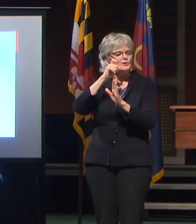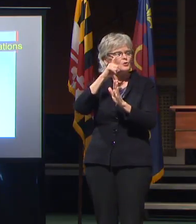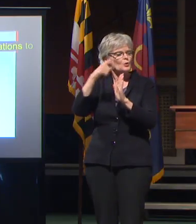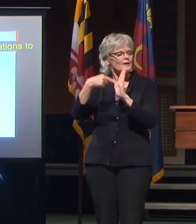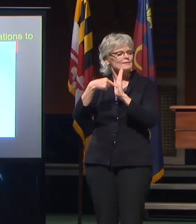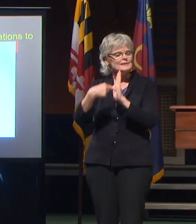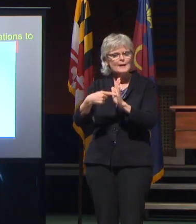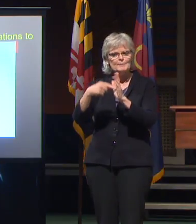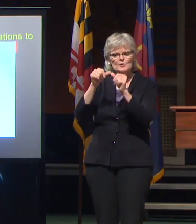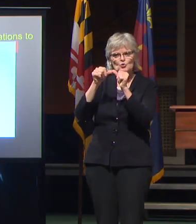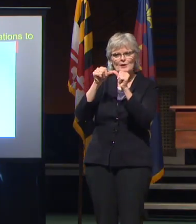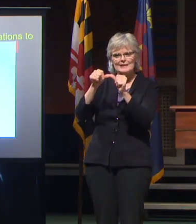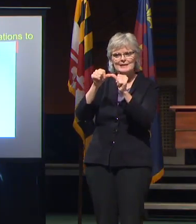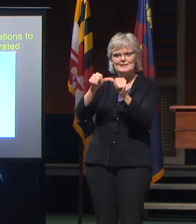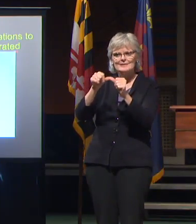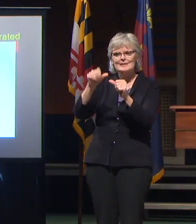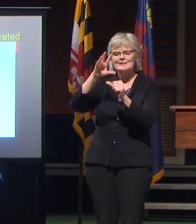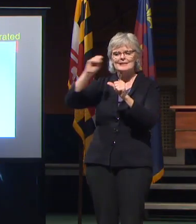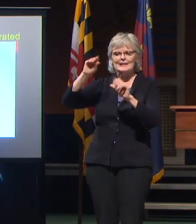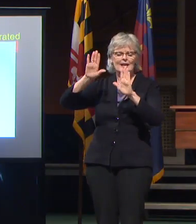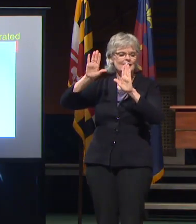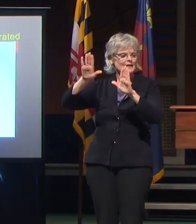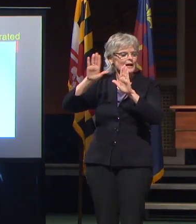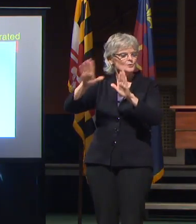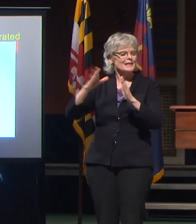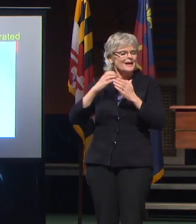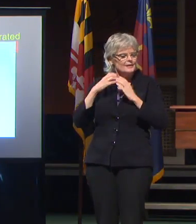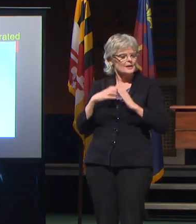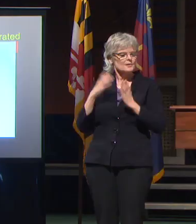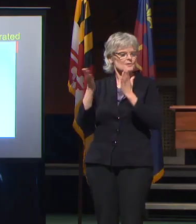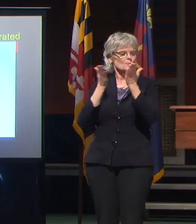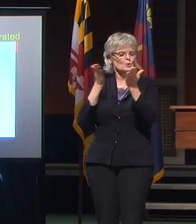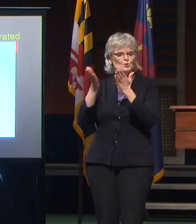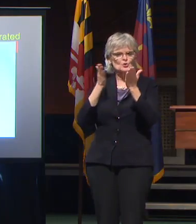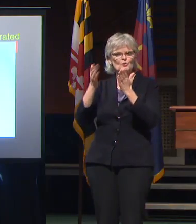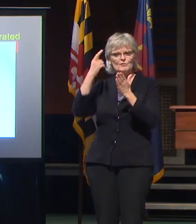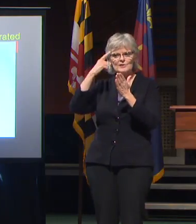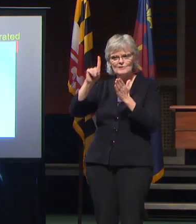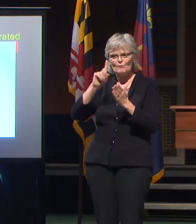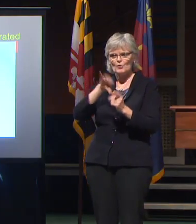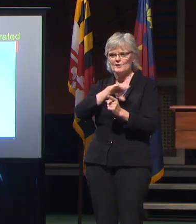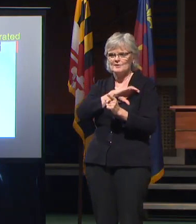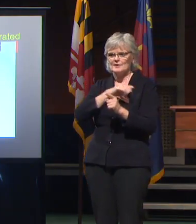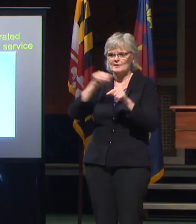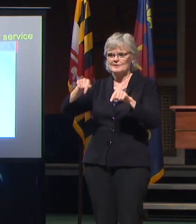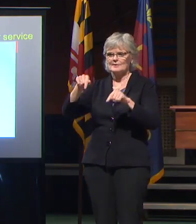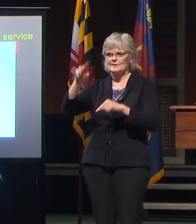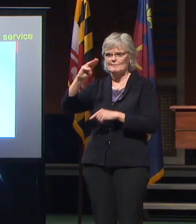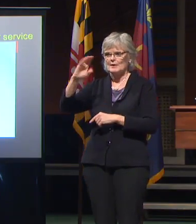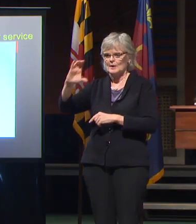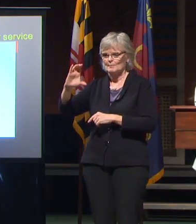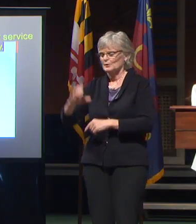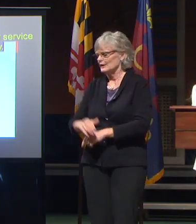demonstrated consistent and outstanding customer service to the citizens of Montgomery